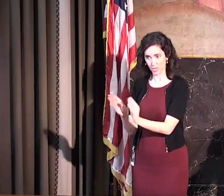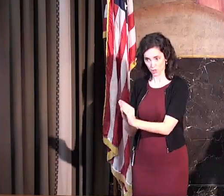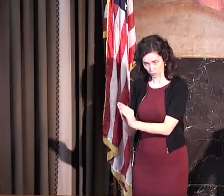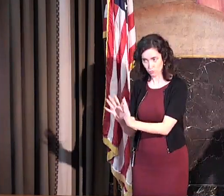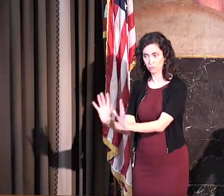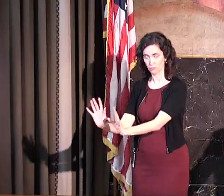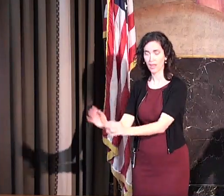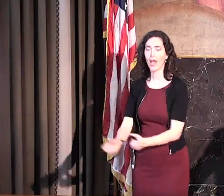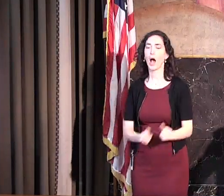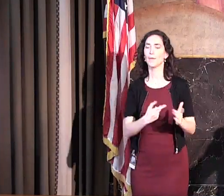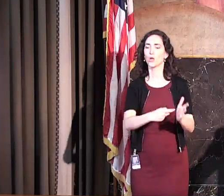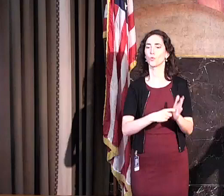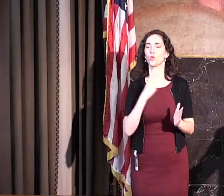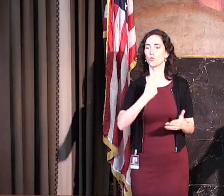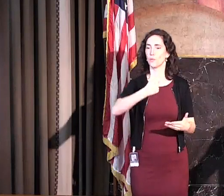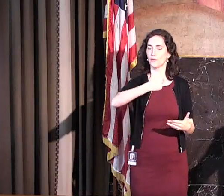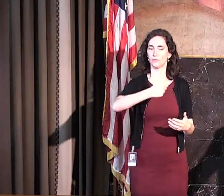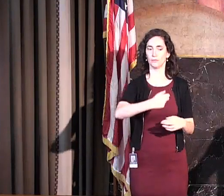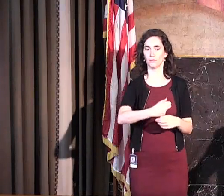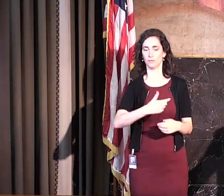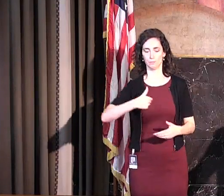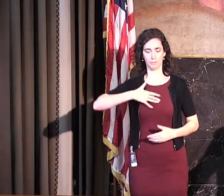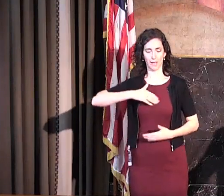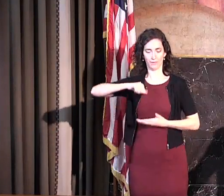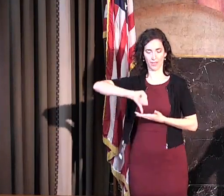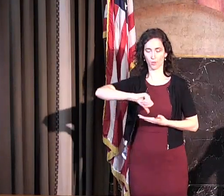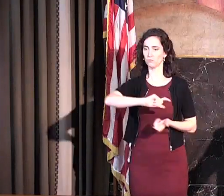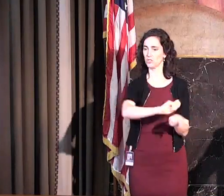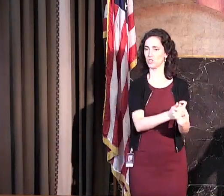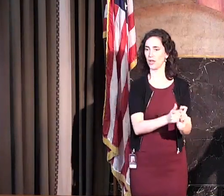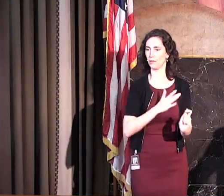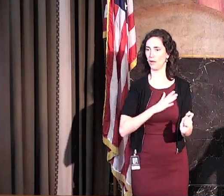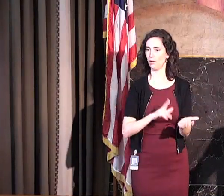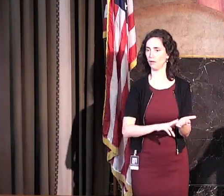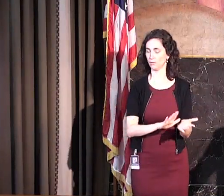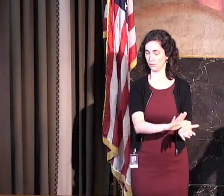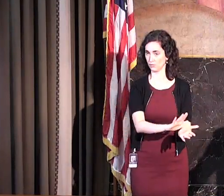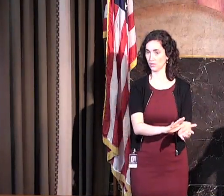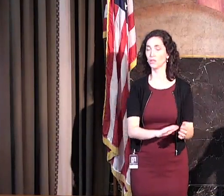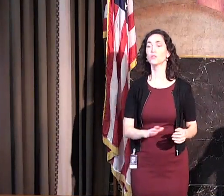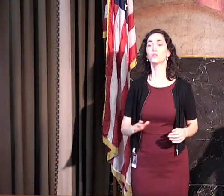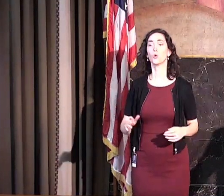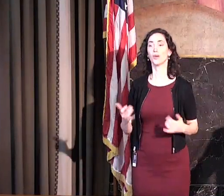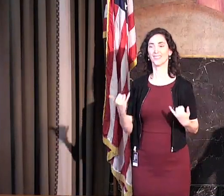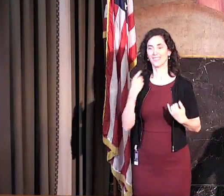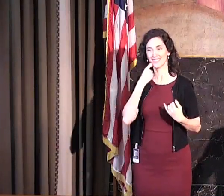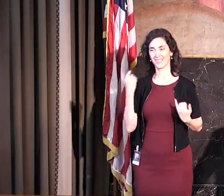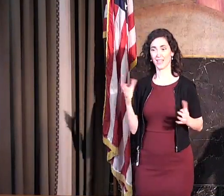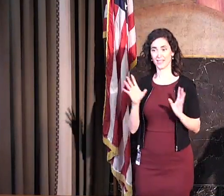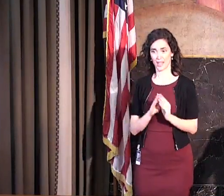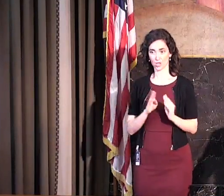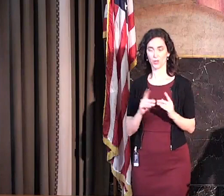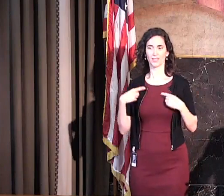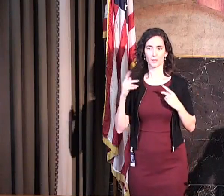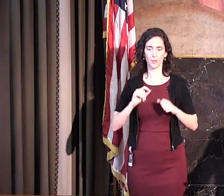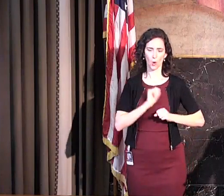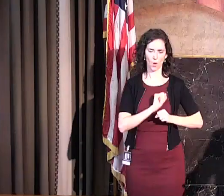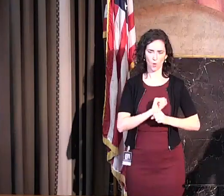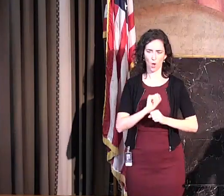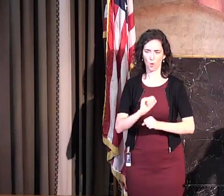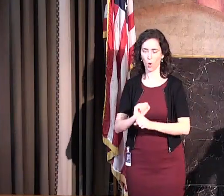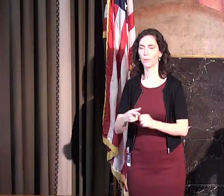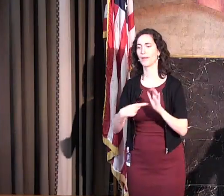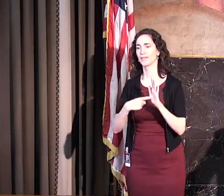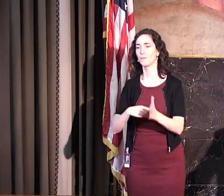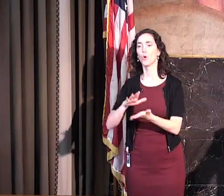you look at the totality of the work done this session, when it came to raises for